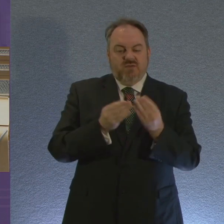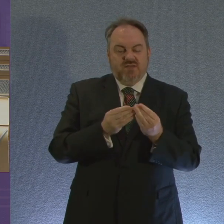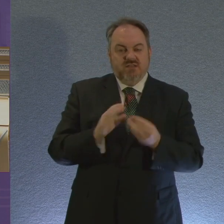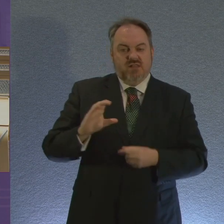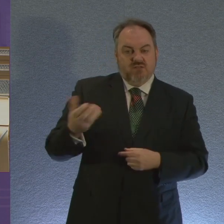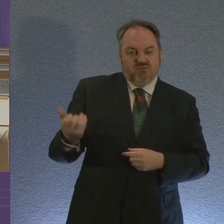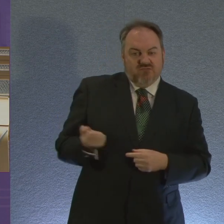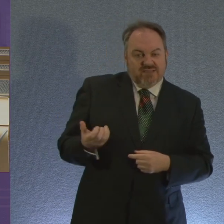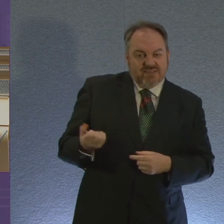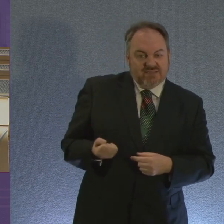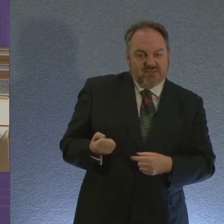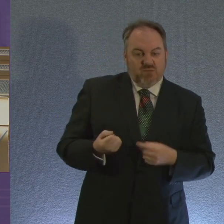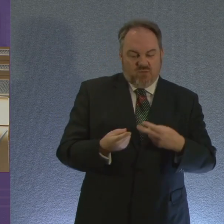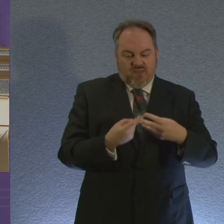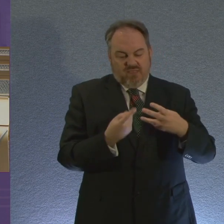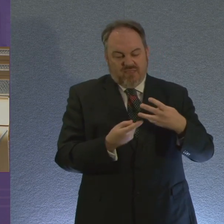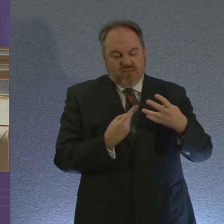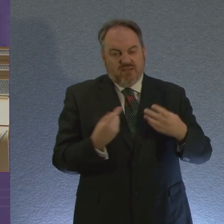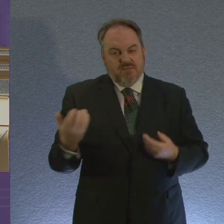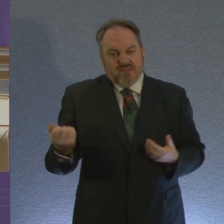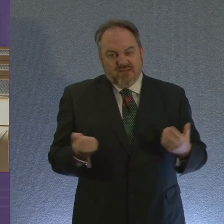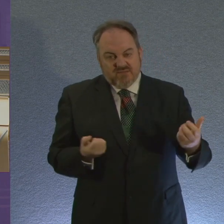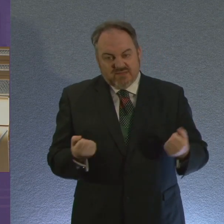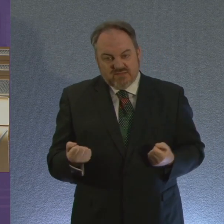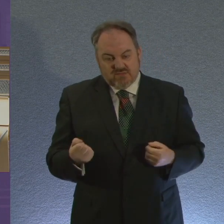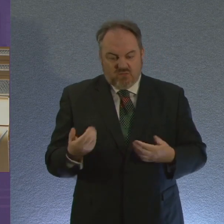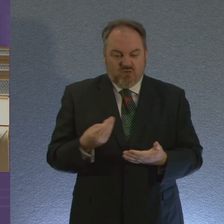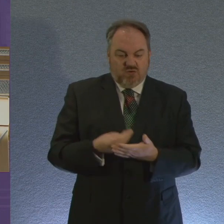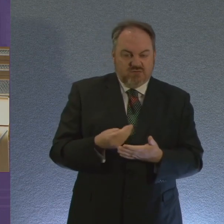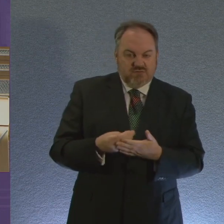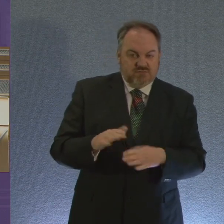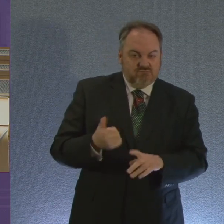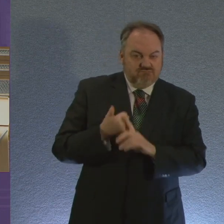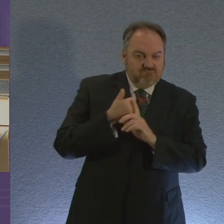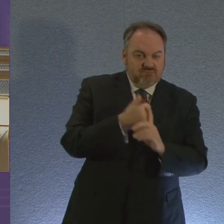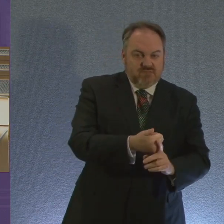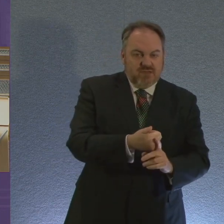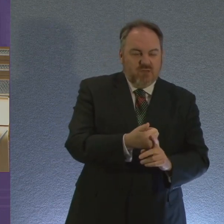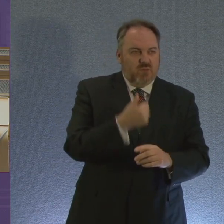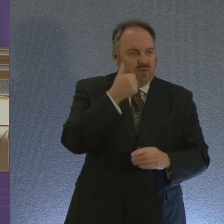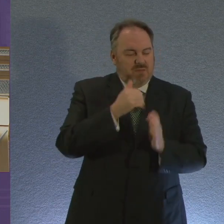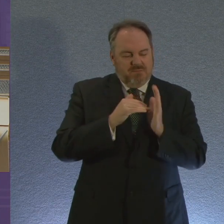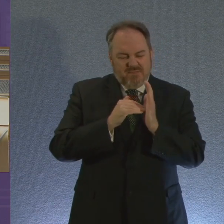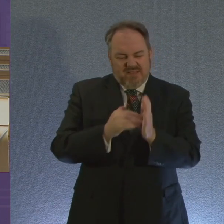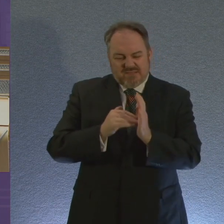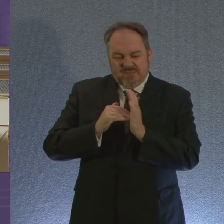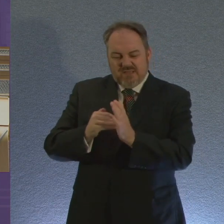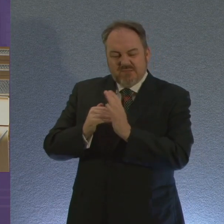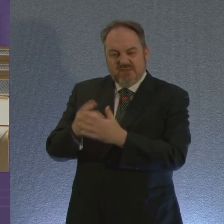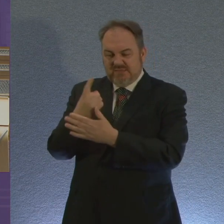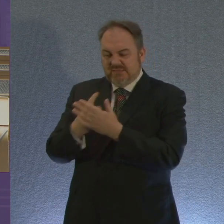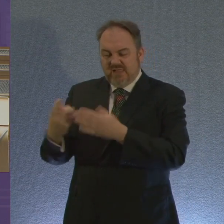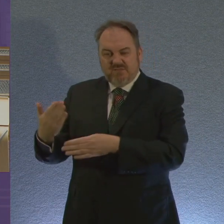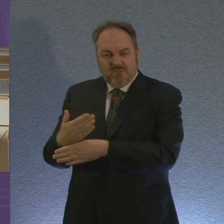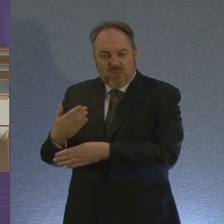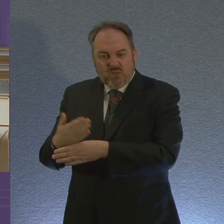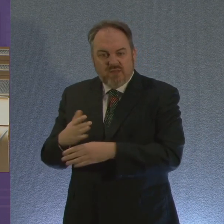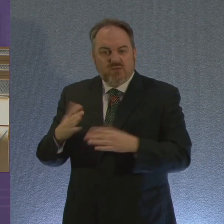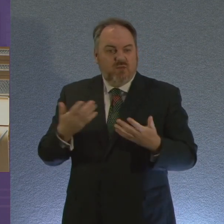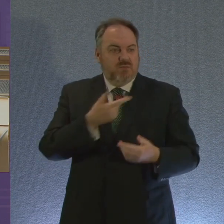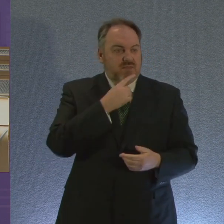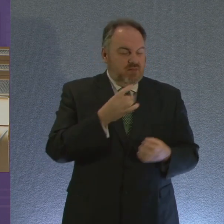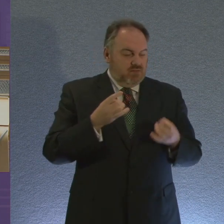see the full picture at the moment, and we'd hope that the millions of people who are self-employed or who have lost their jobs are not covered by